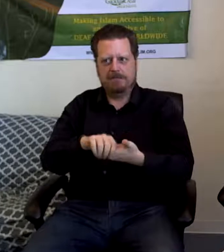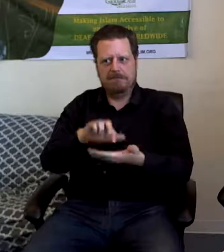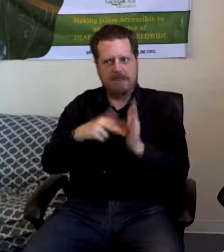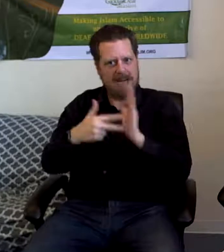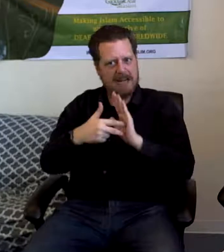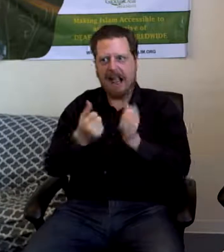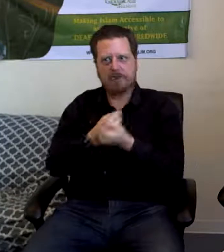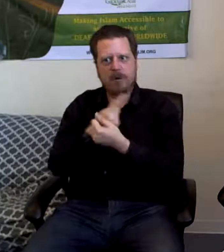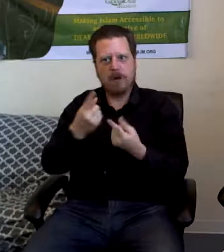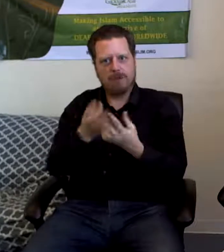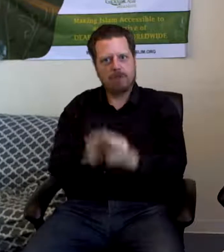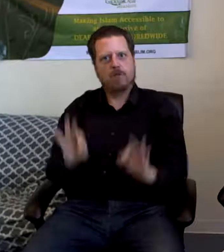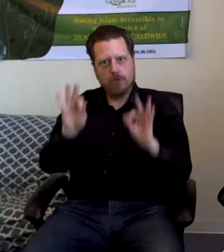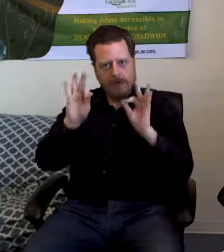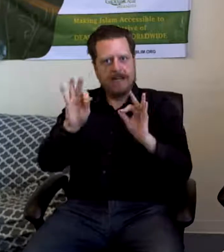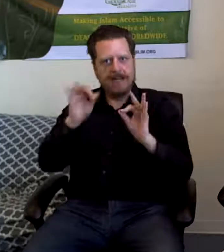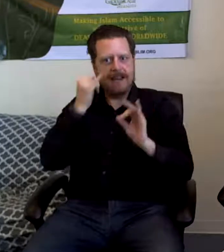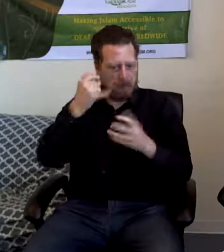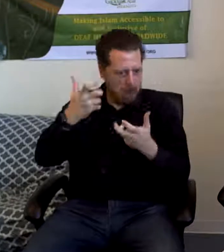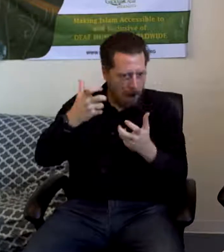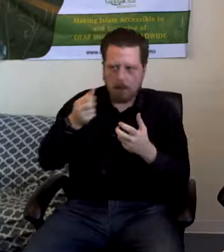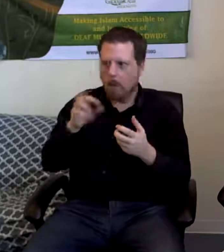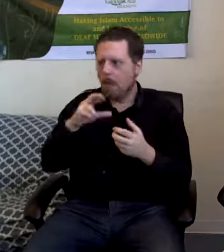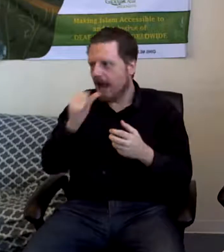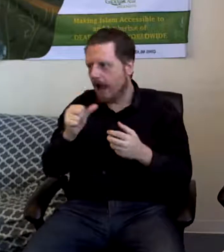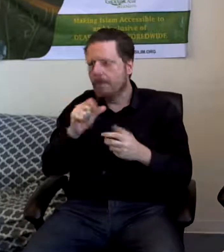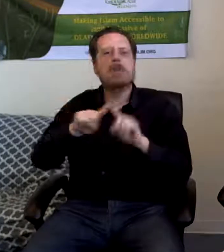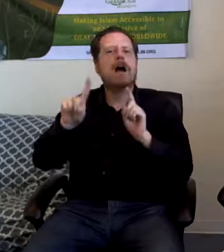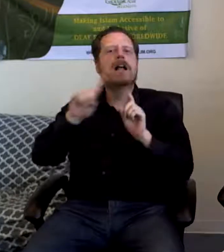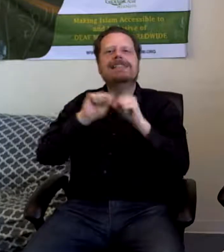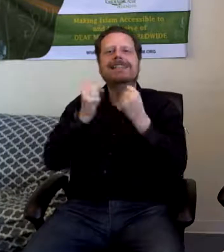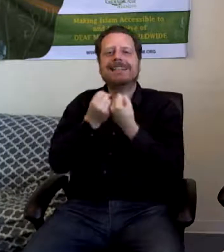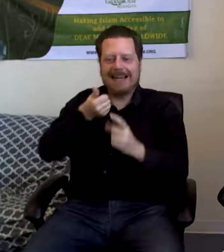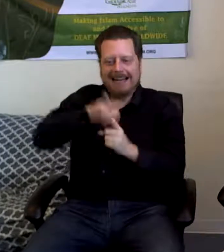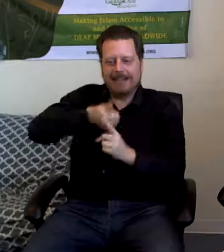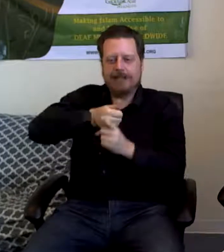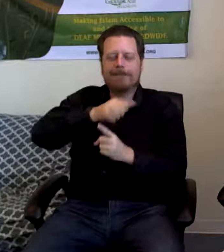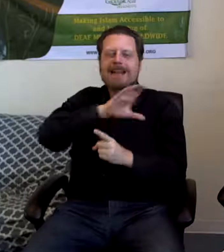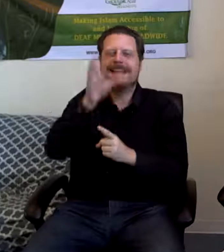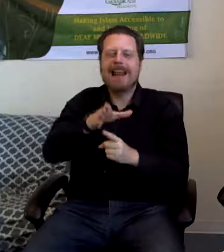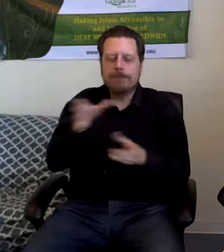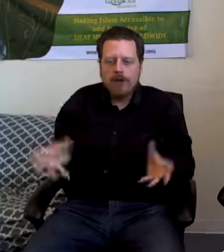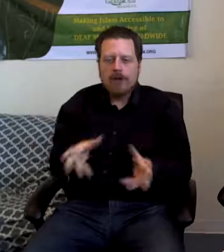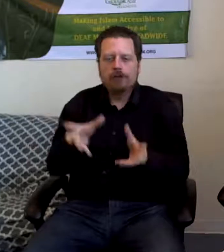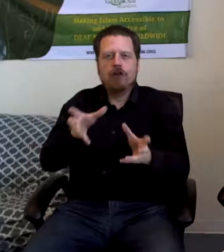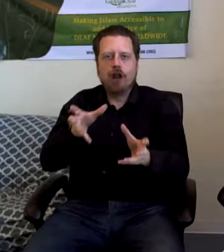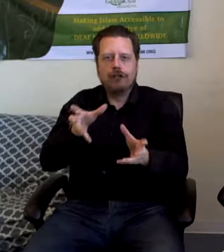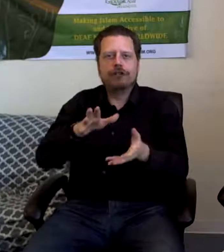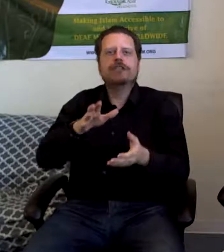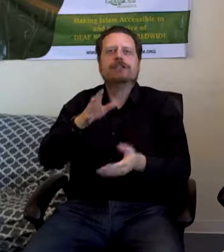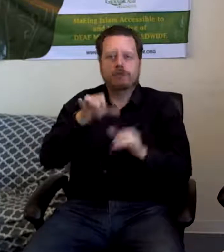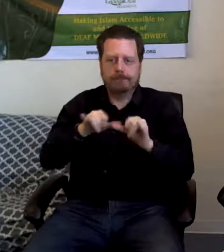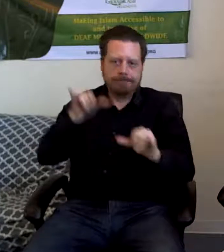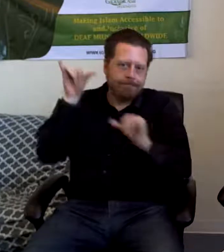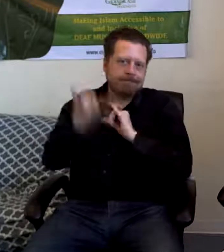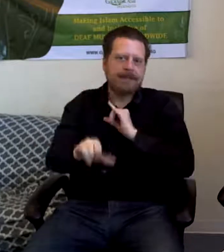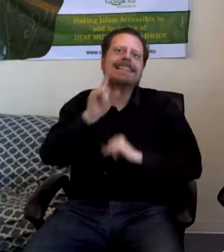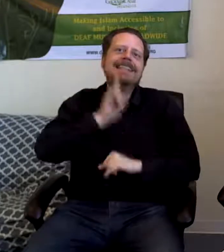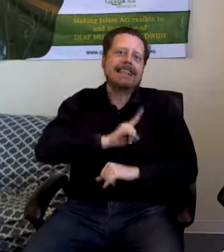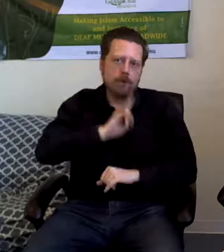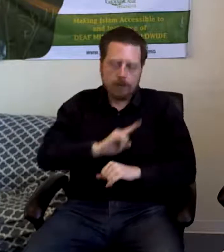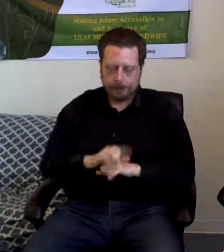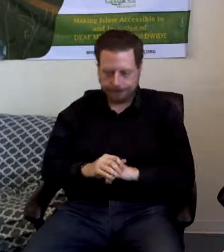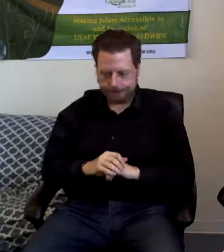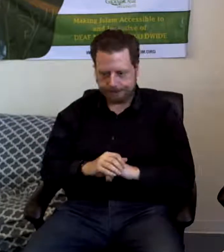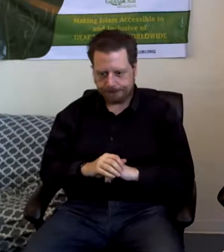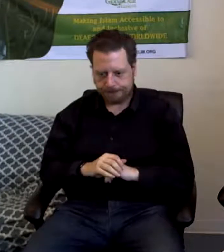freedom. But the society as a whole should never encourage celibacy. And there is